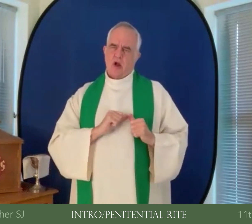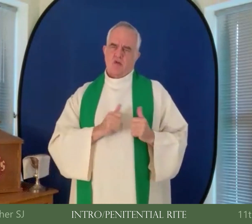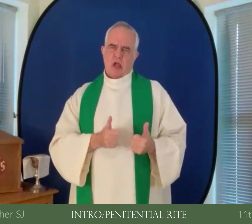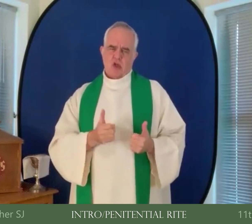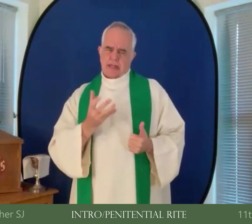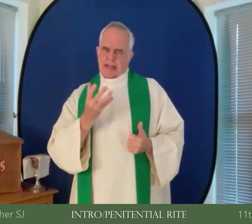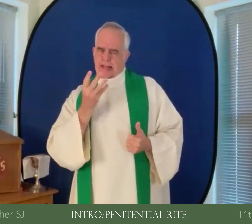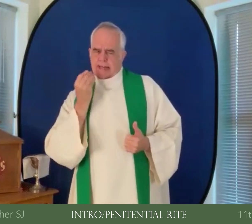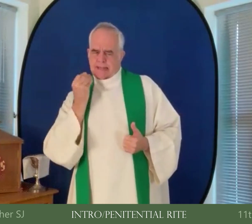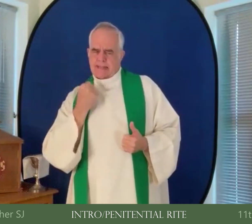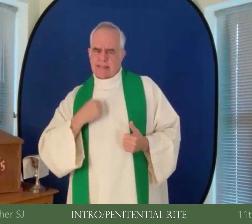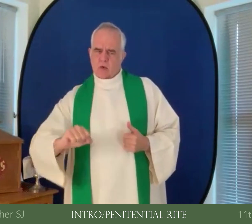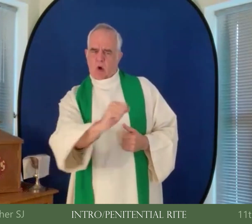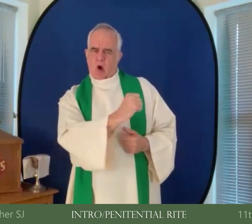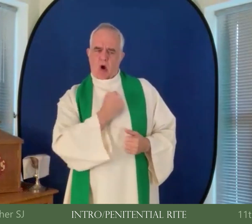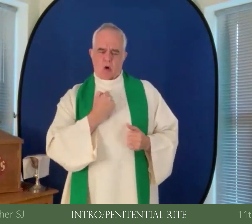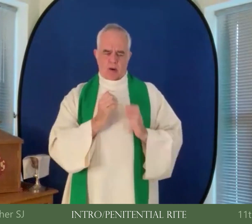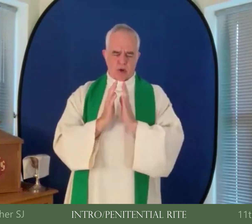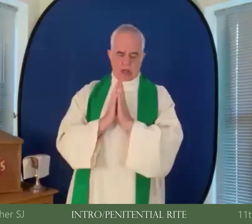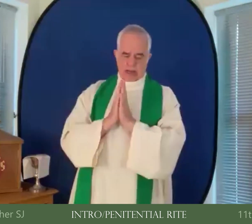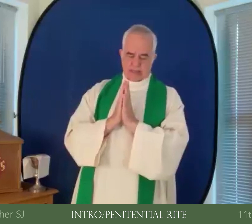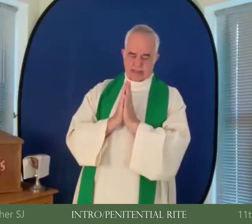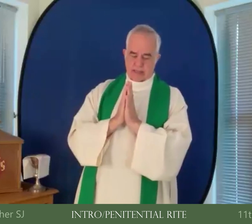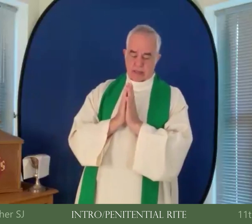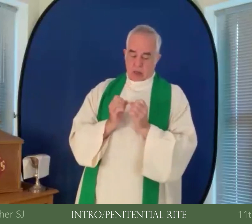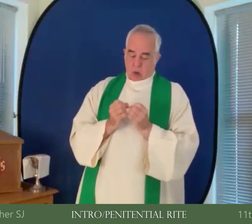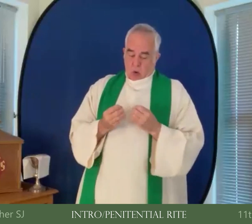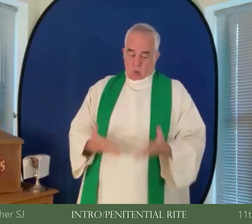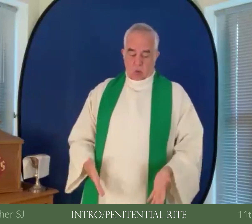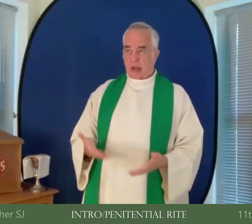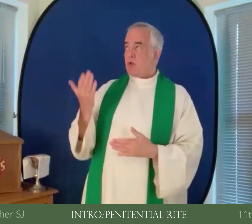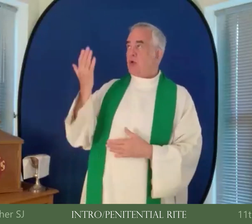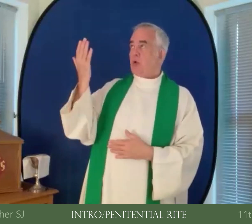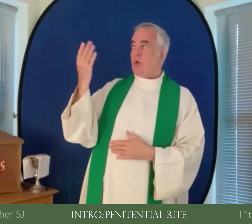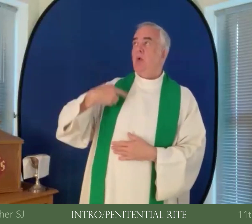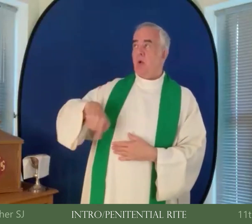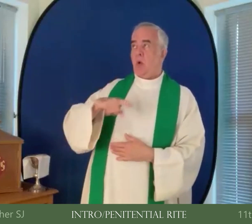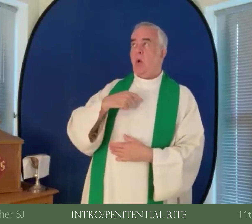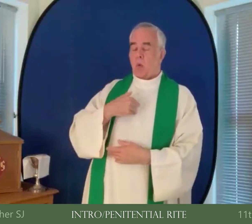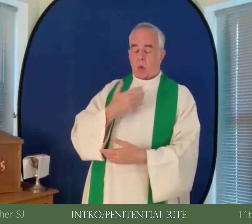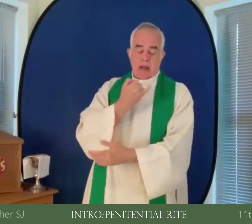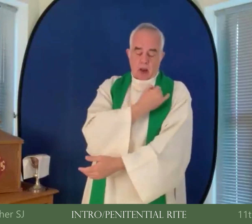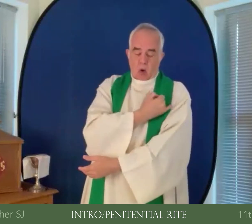strength. Graciously listen to our prayers. Without you, we are